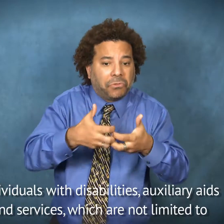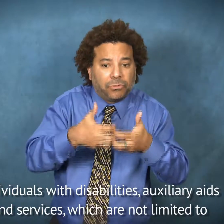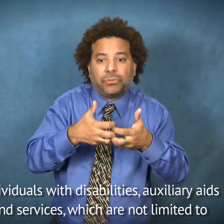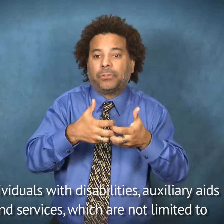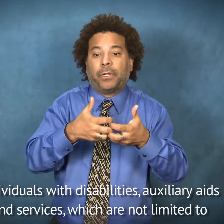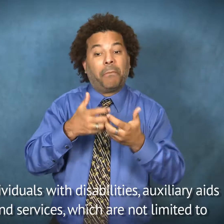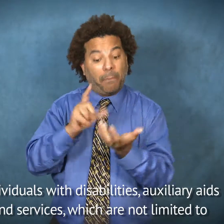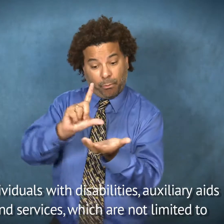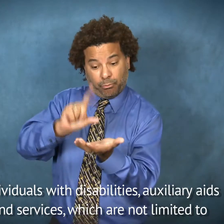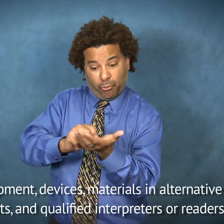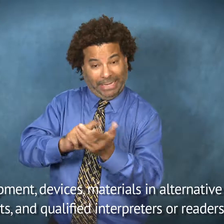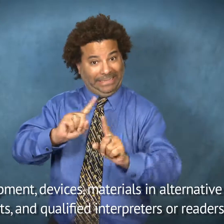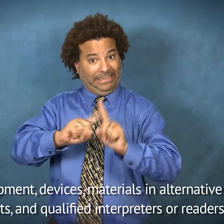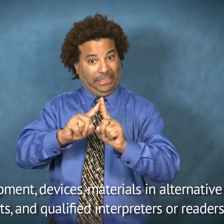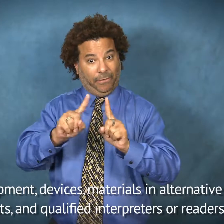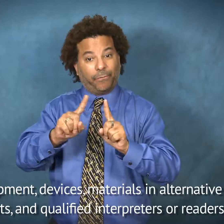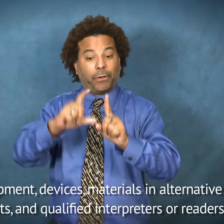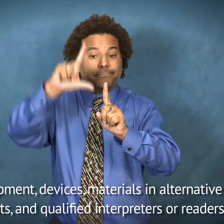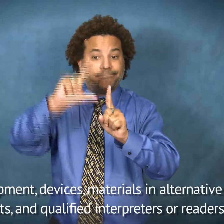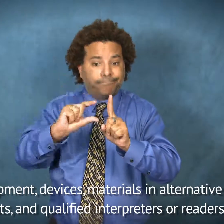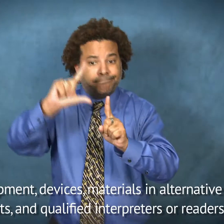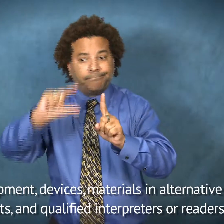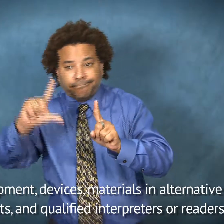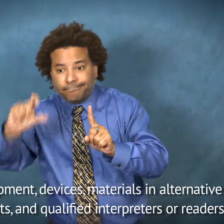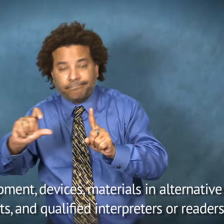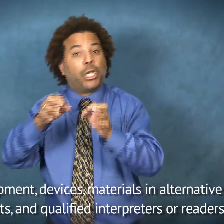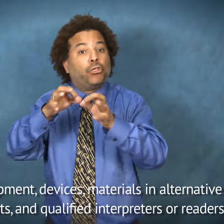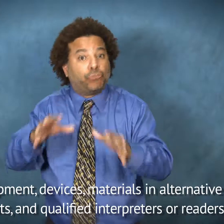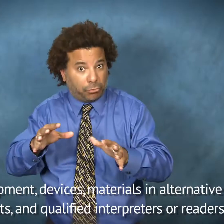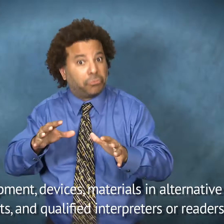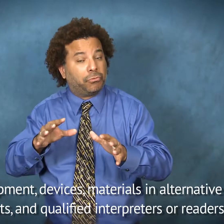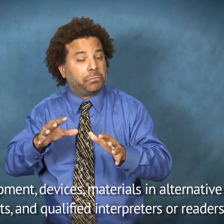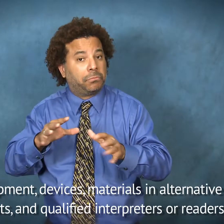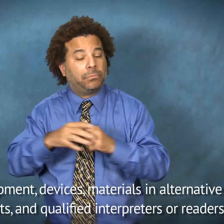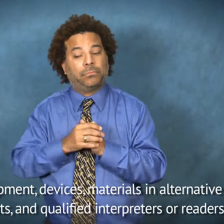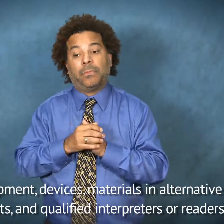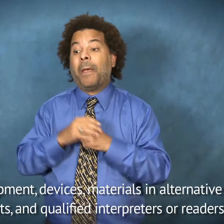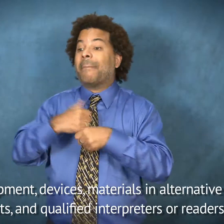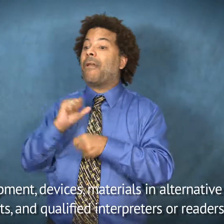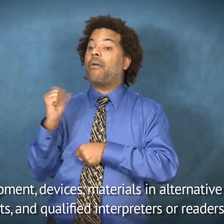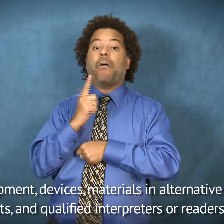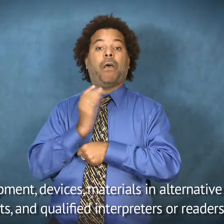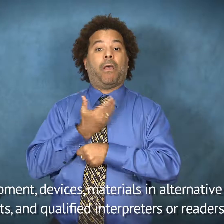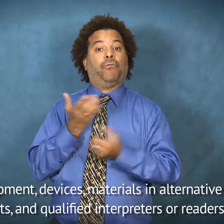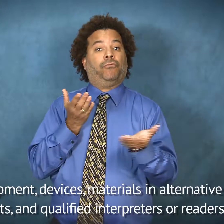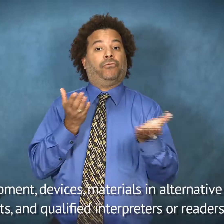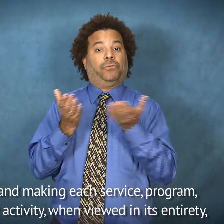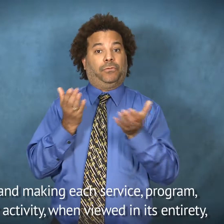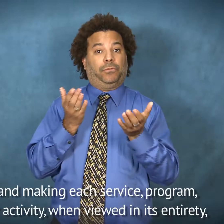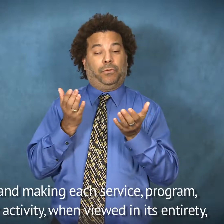to equipment, devices, materials in alternative formats, and qualified interpreters or readers, and making each service, program,